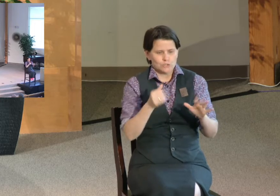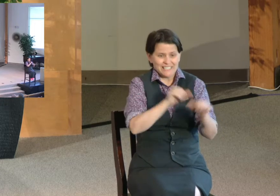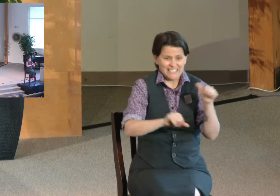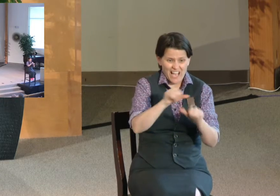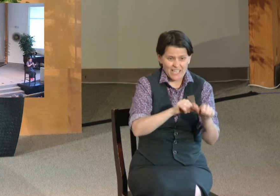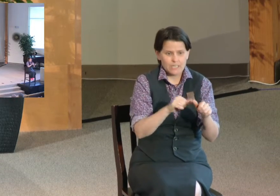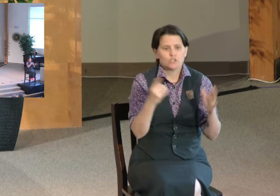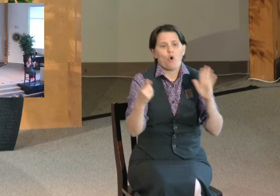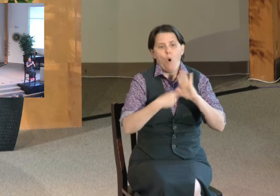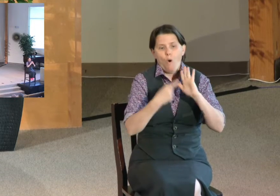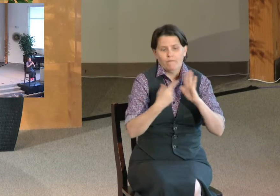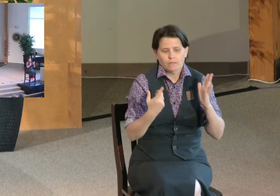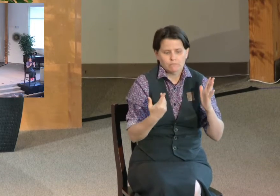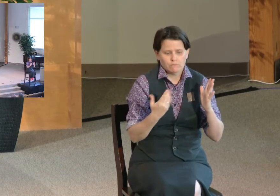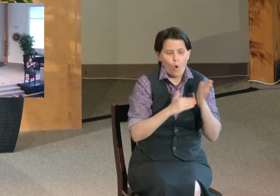process.